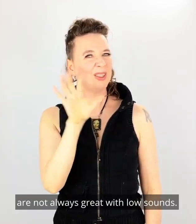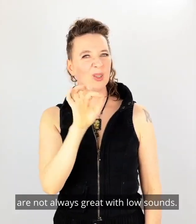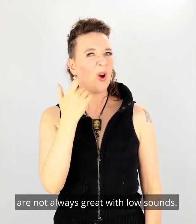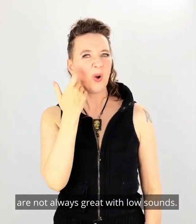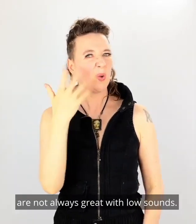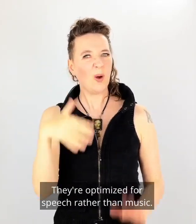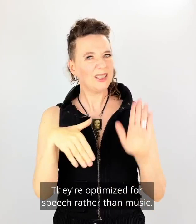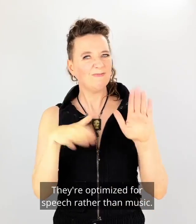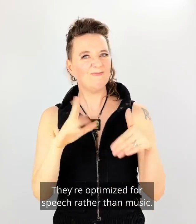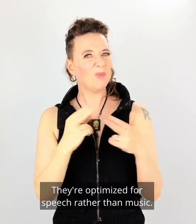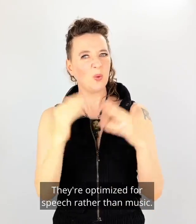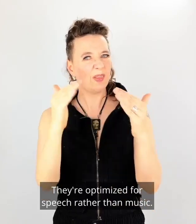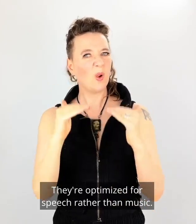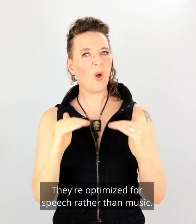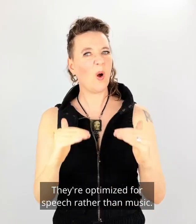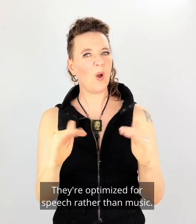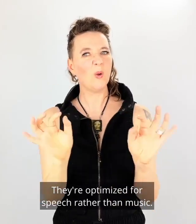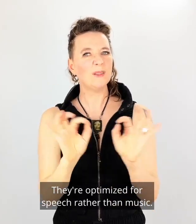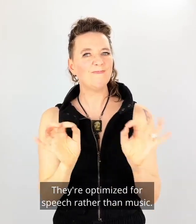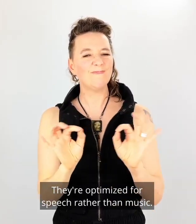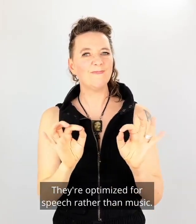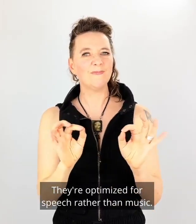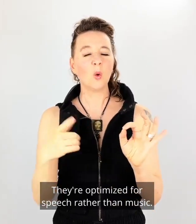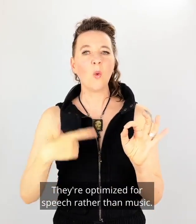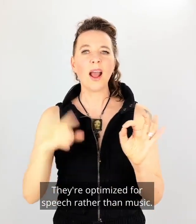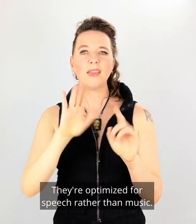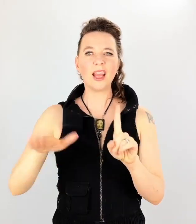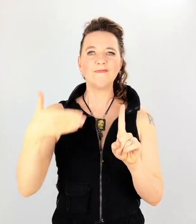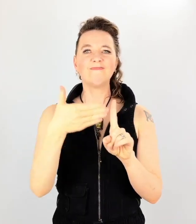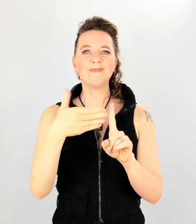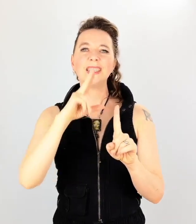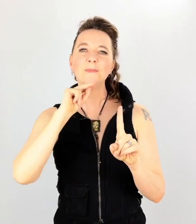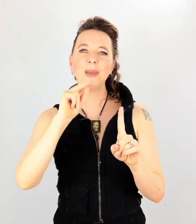sounds. They're optimised for speech rather than music.